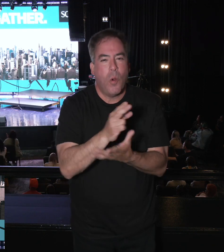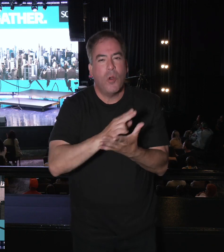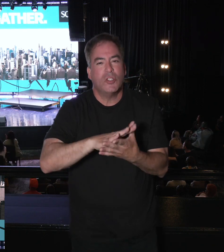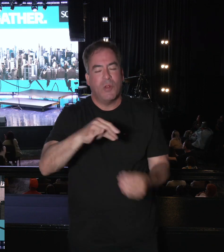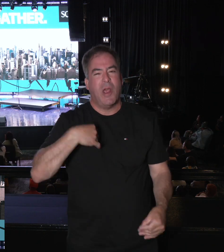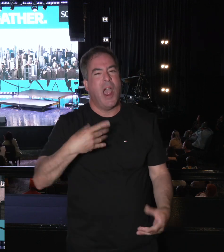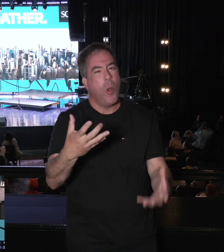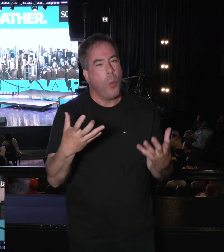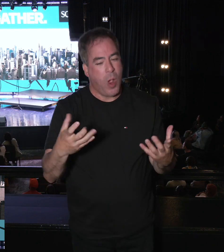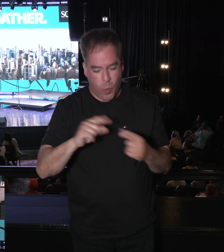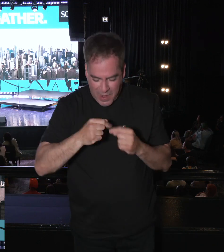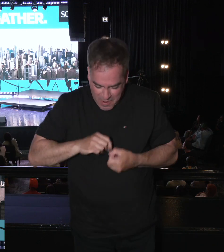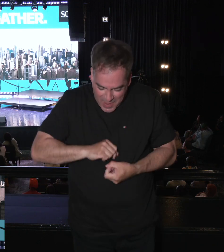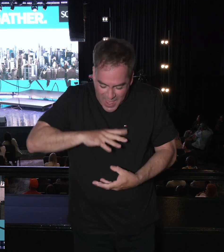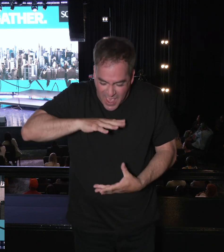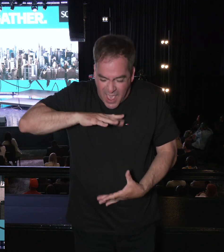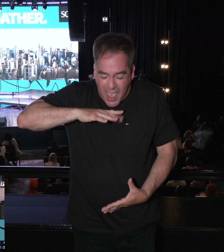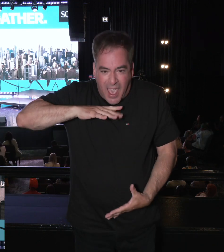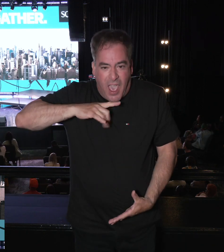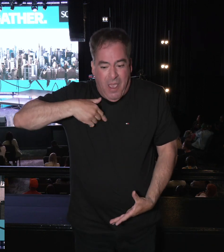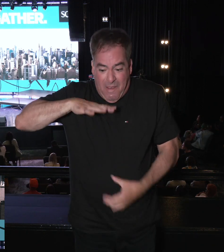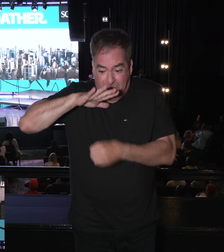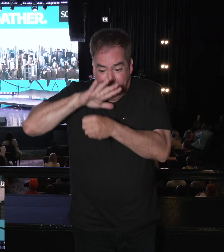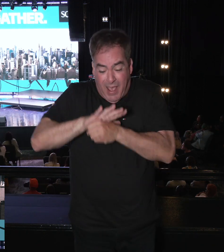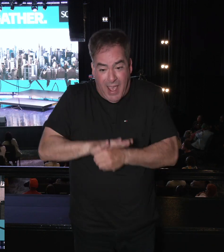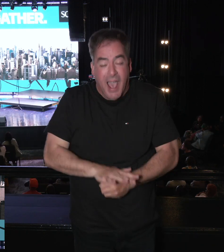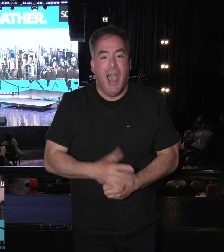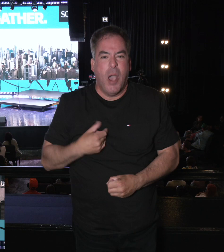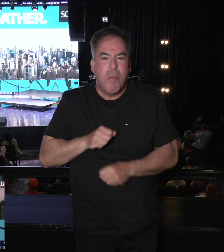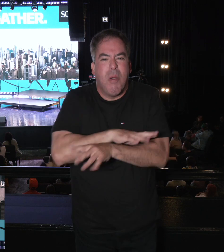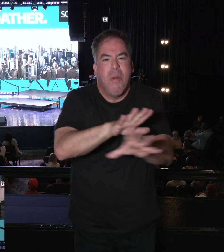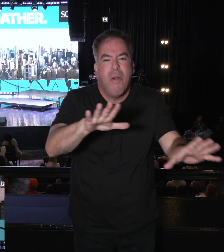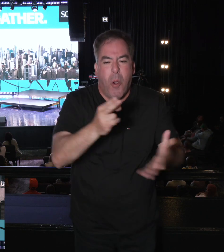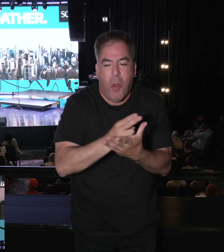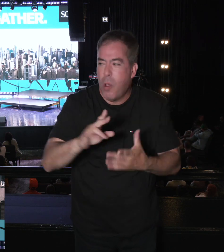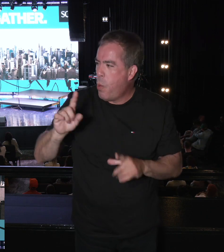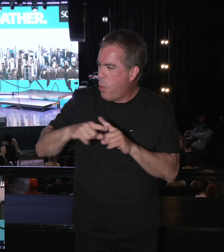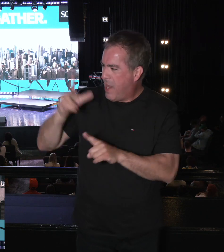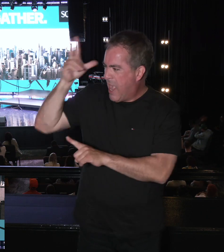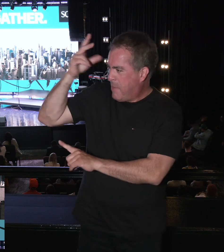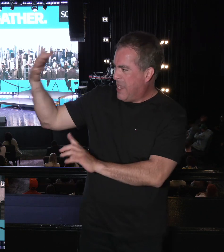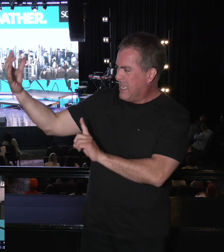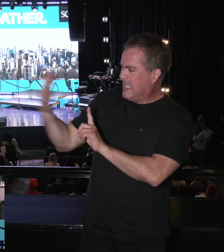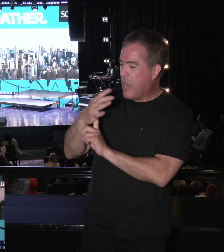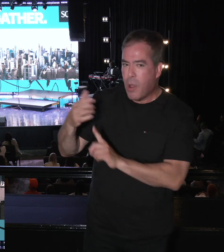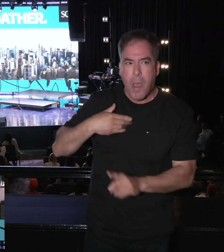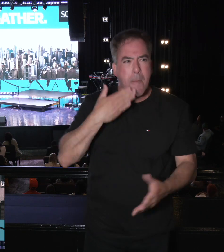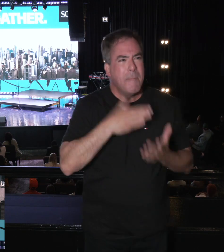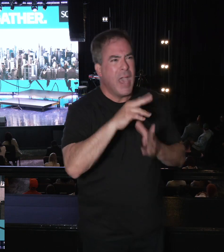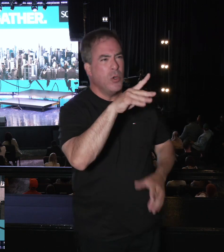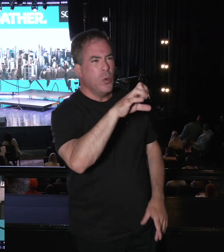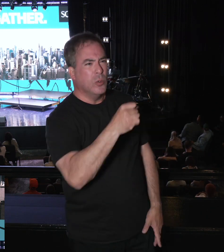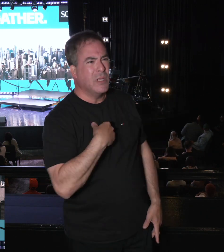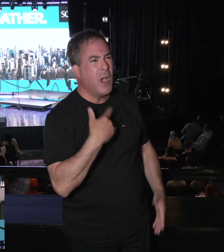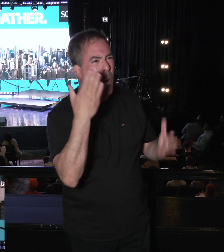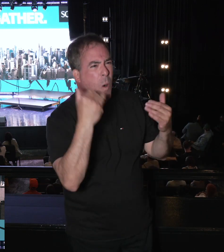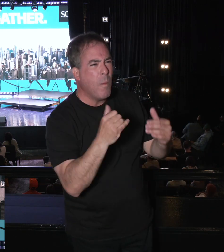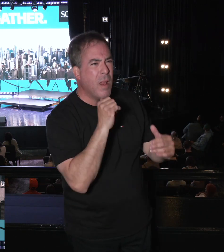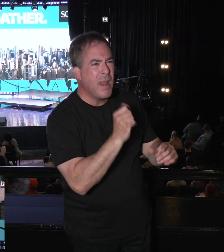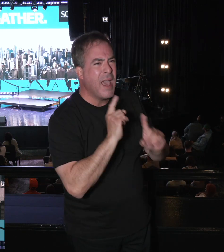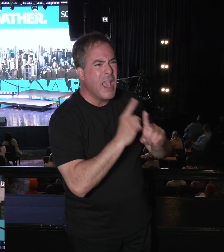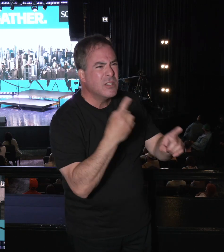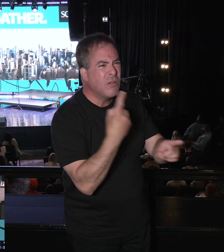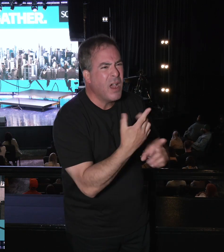Spirit when I overflow, when I'm squeezed, when I'm pressed, when the enemy comes at me, when I get bad news, when I don't get the answer I was hoping for,